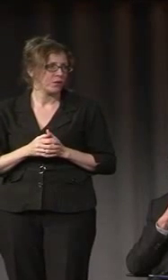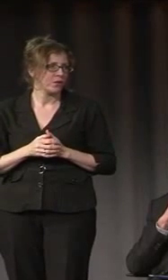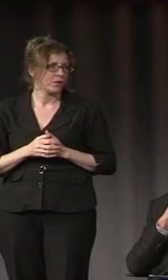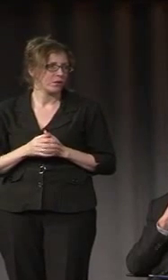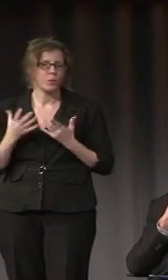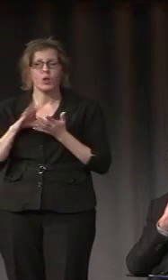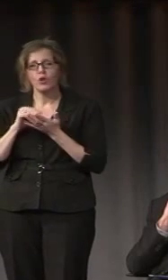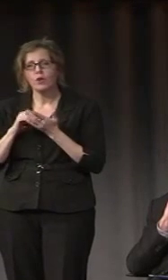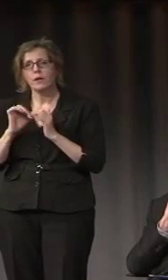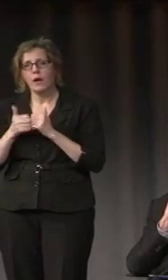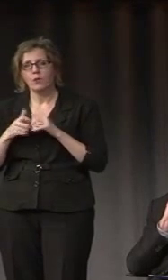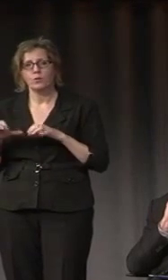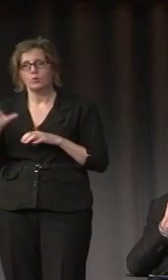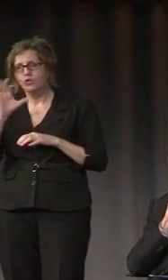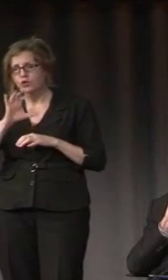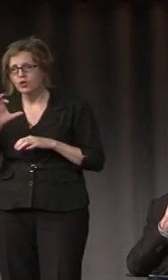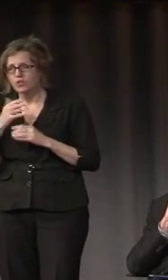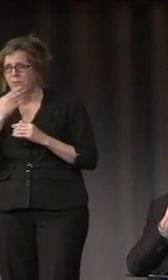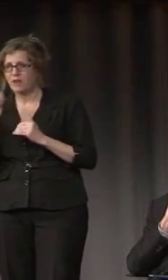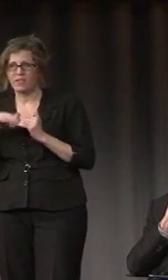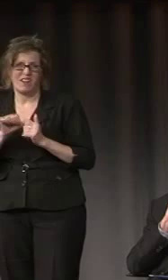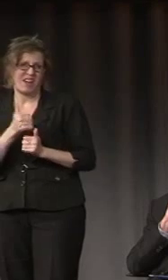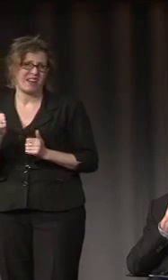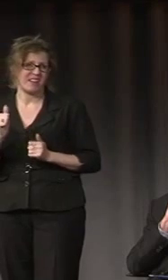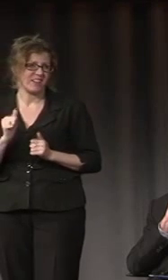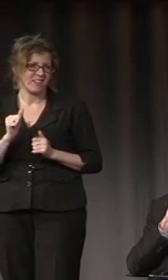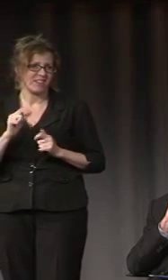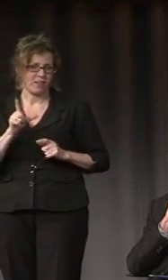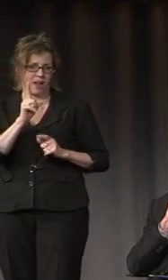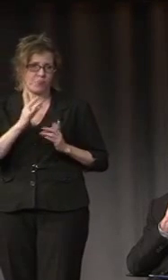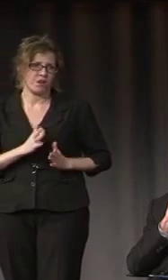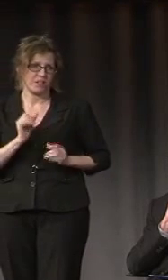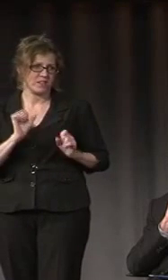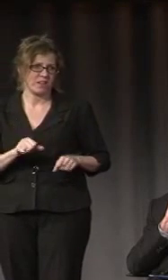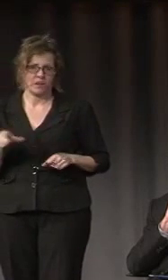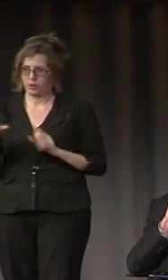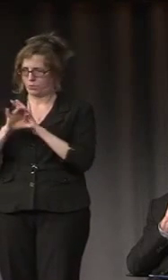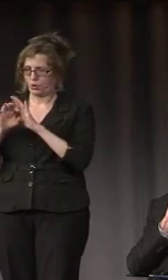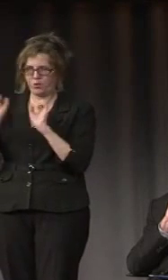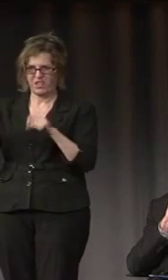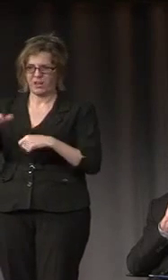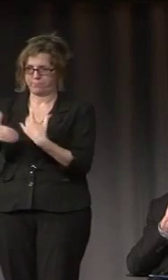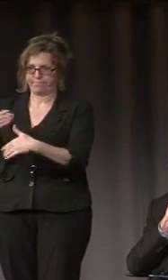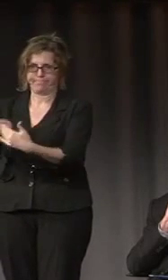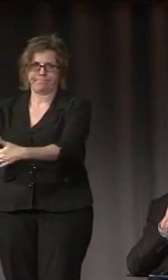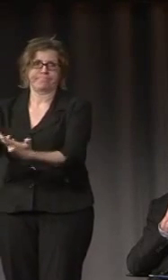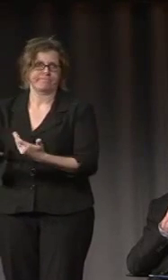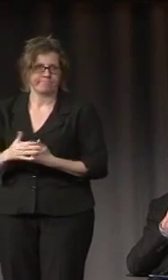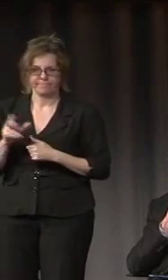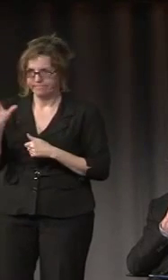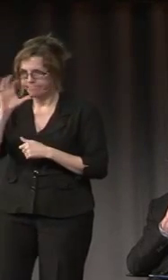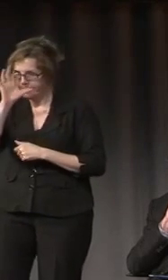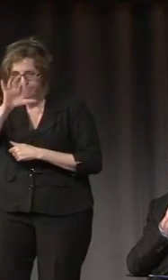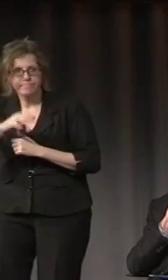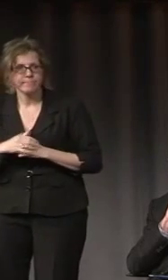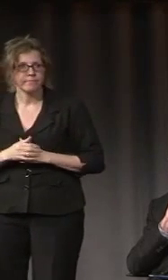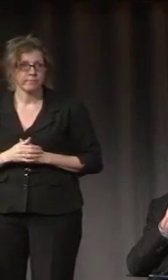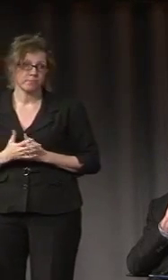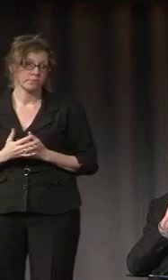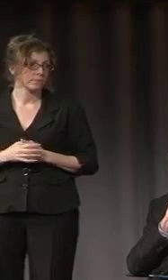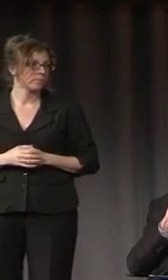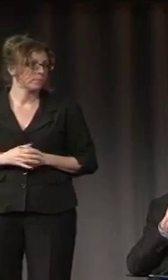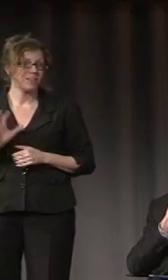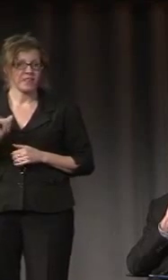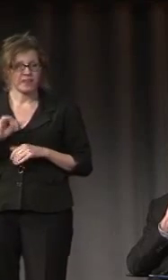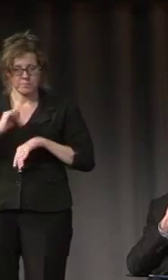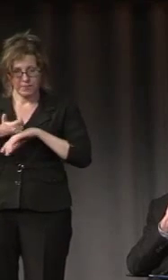better than any human librarian could ever do. And this is based on machine learning.